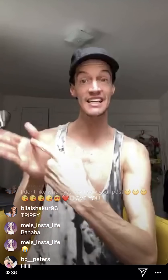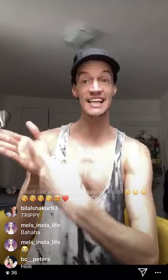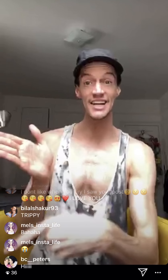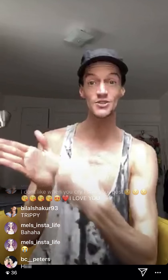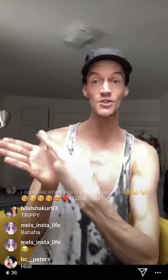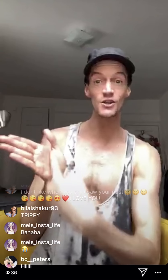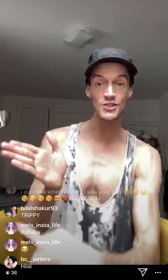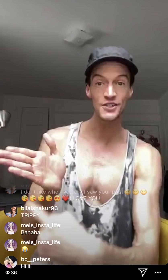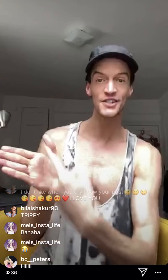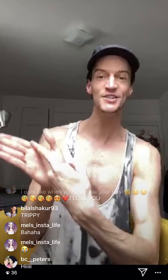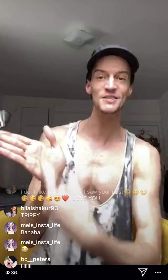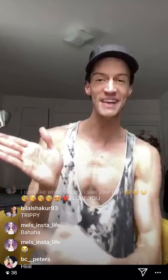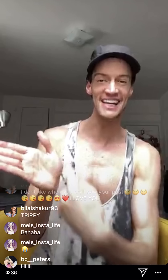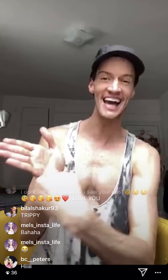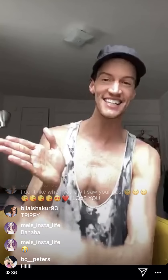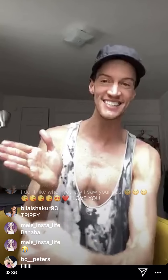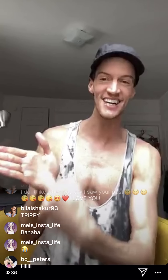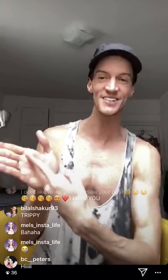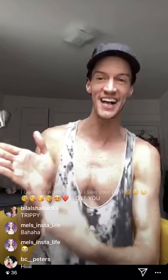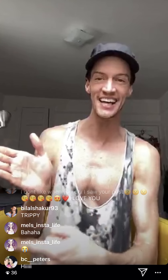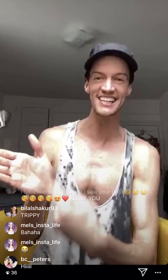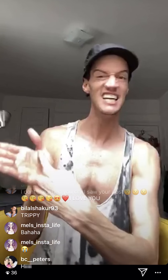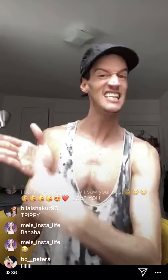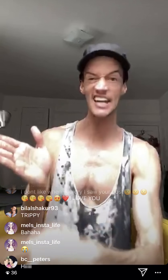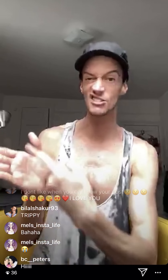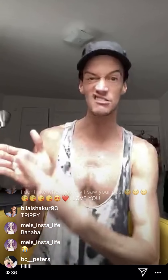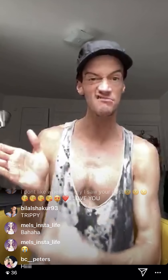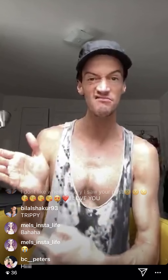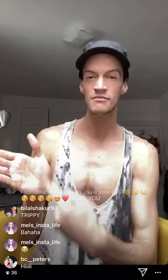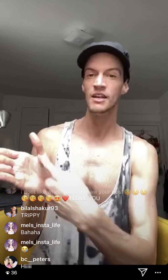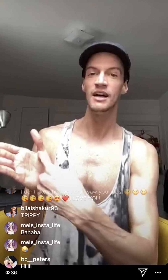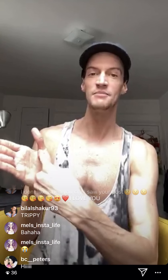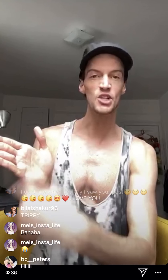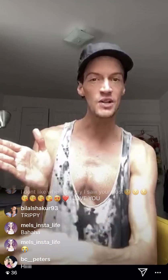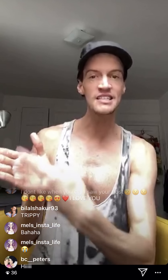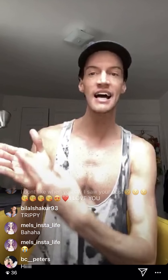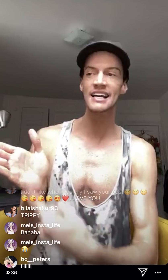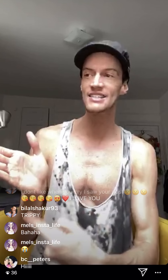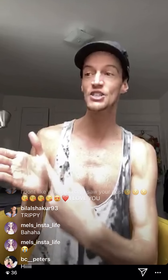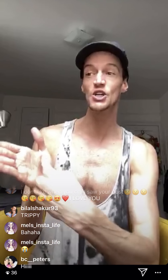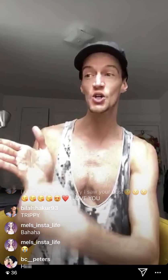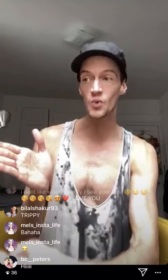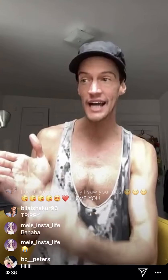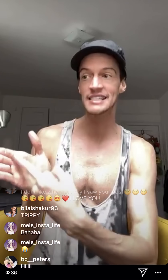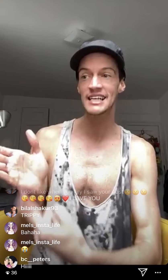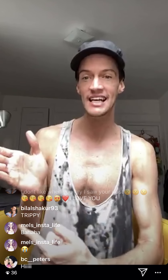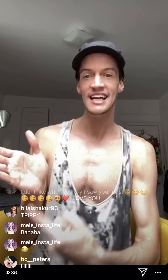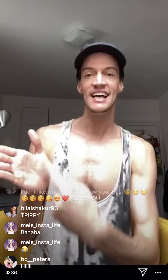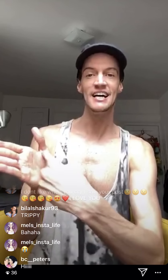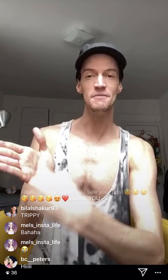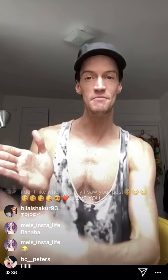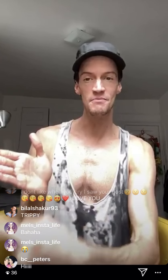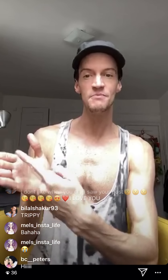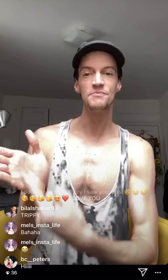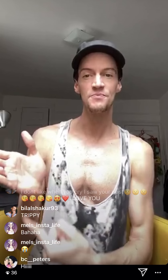cancel culture. You just make an X on your hand, canceled. To criticize, to correct. This